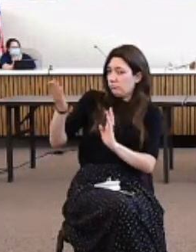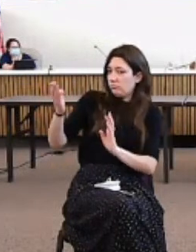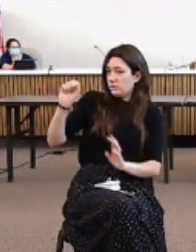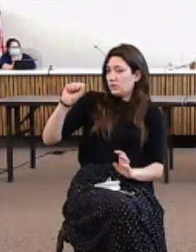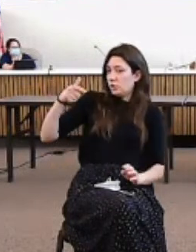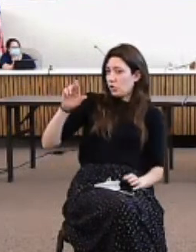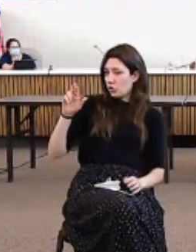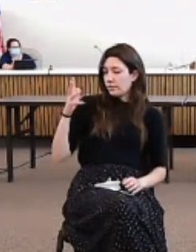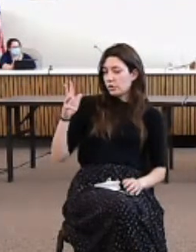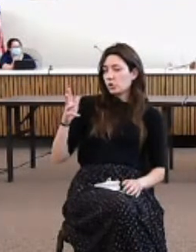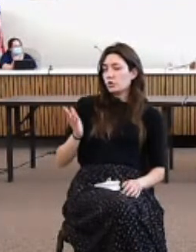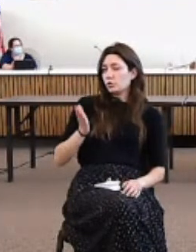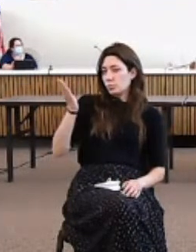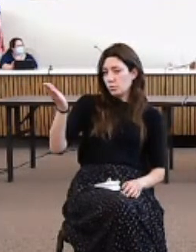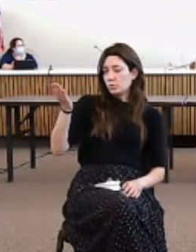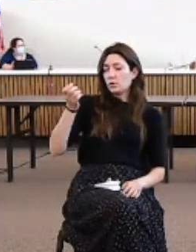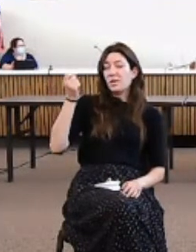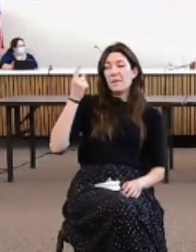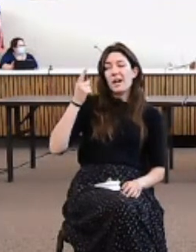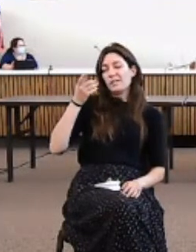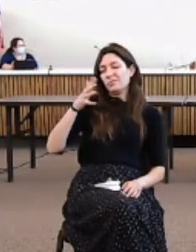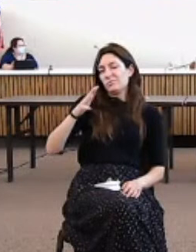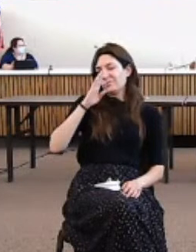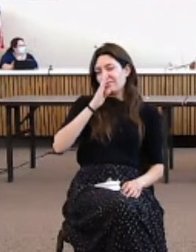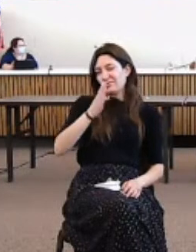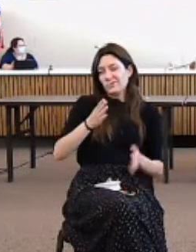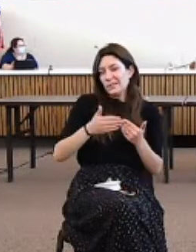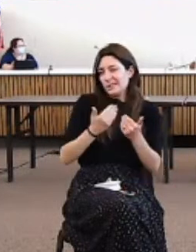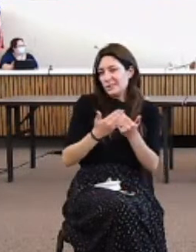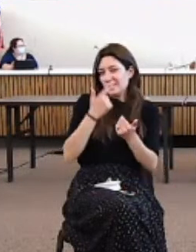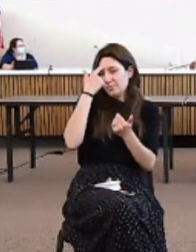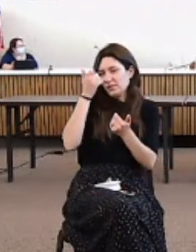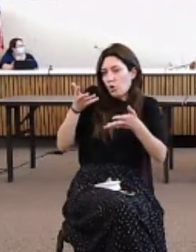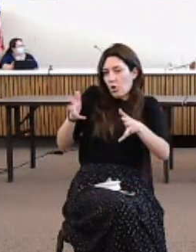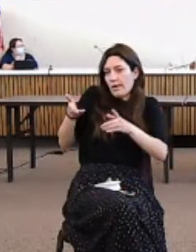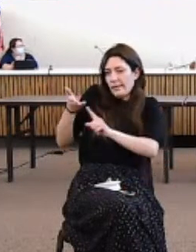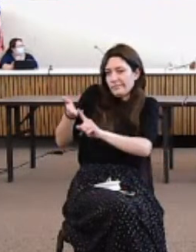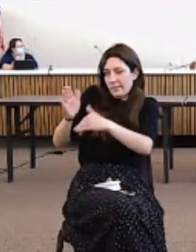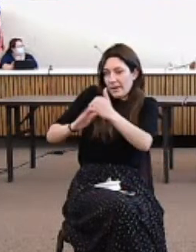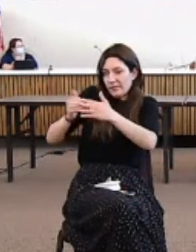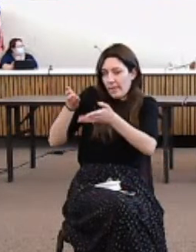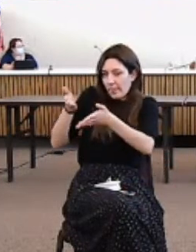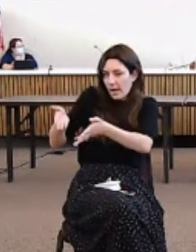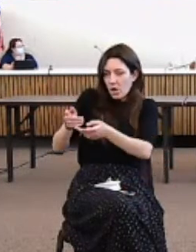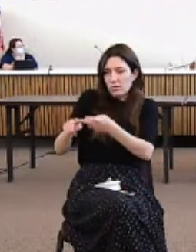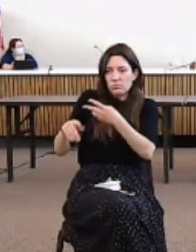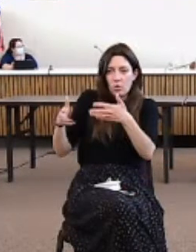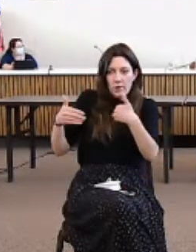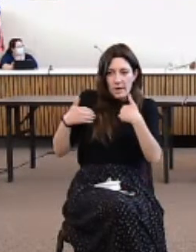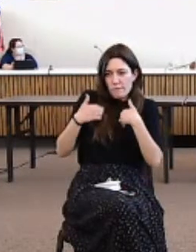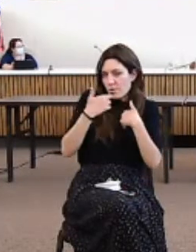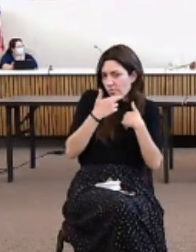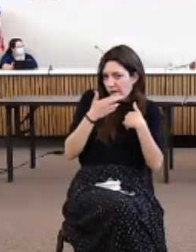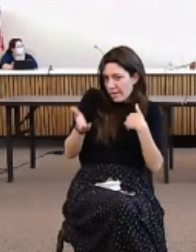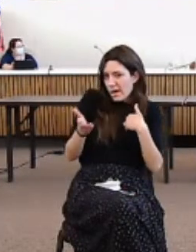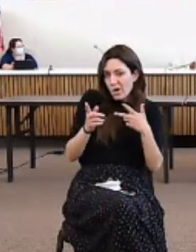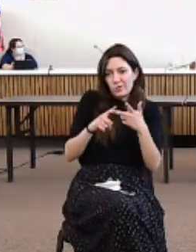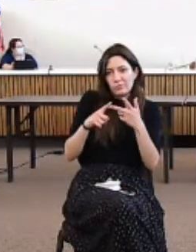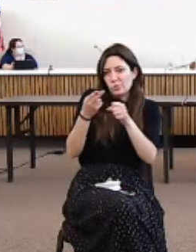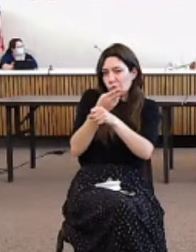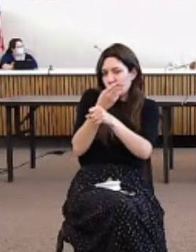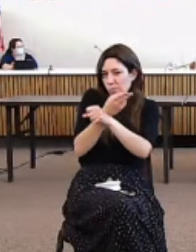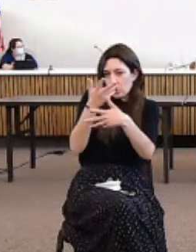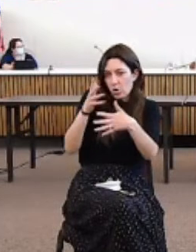As you can imagine, it's pretty straightforward considering it's existing site. There was an existing restaurant, so the use is the same.